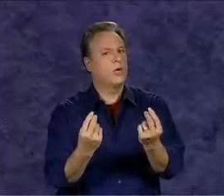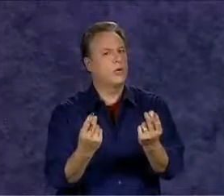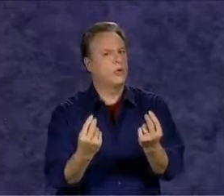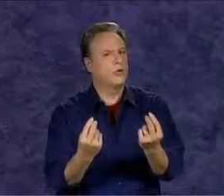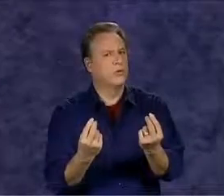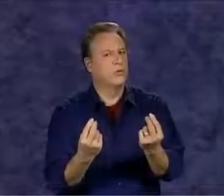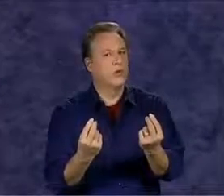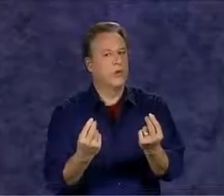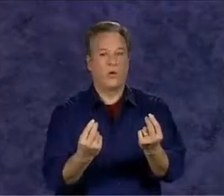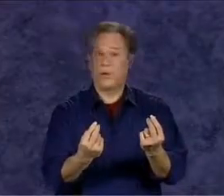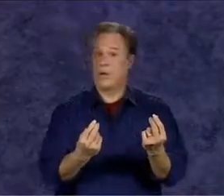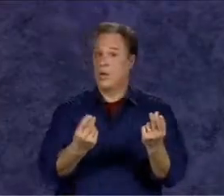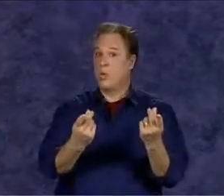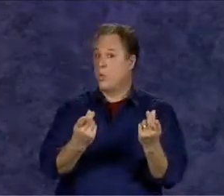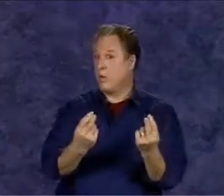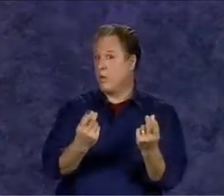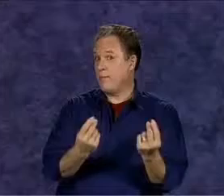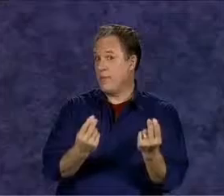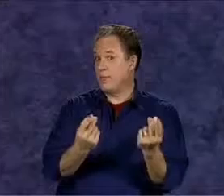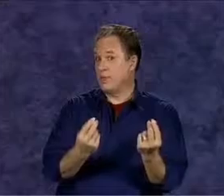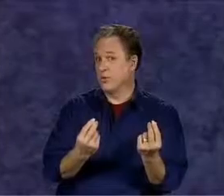you gonna do or what do you want me to do